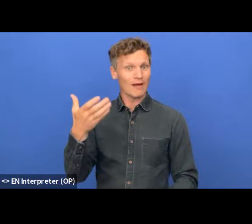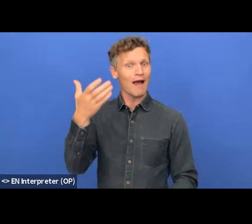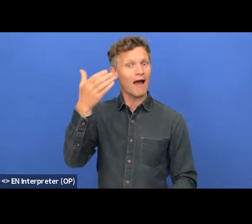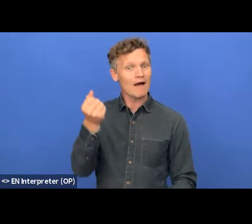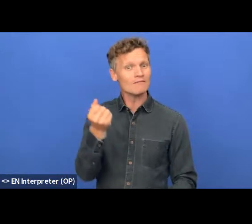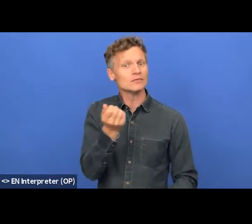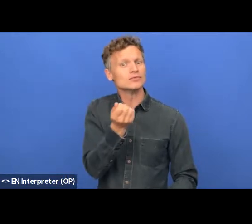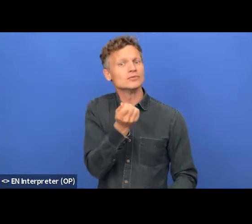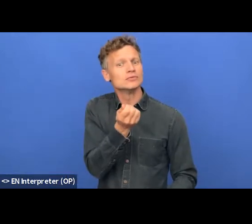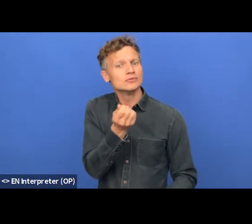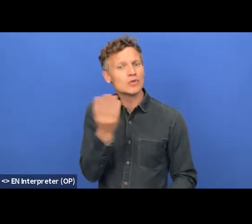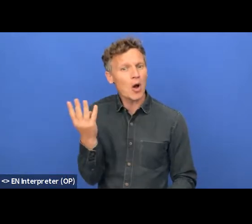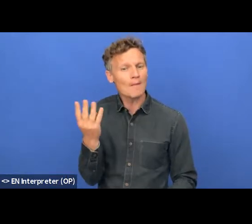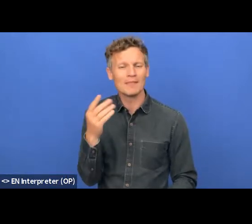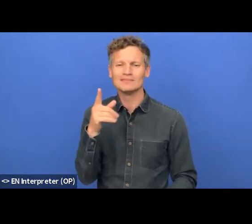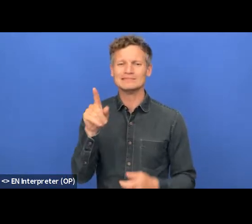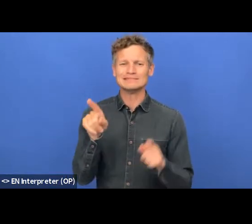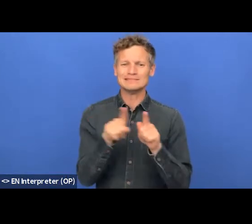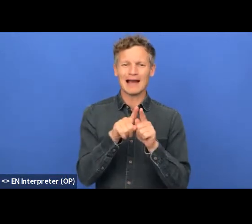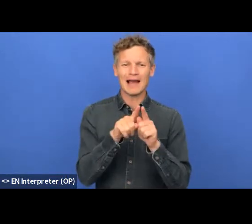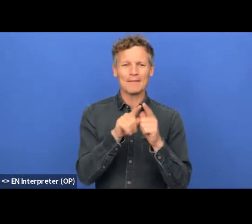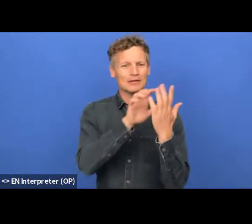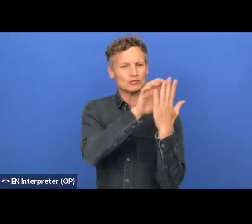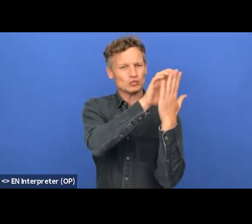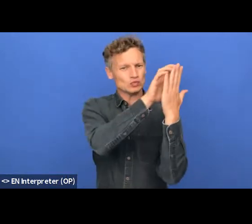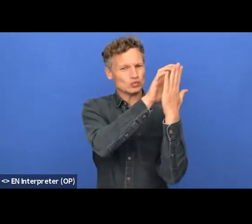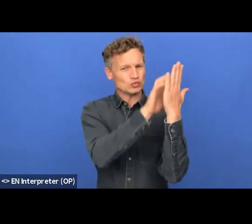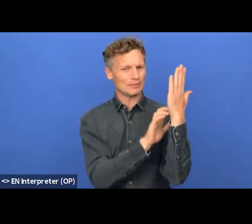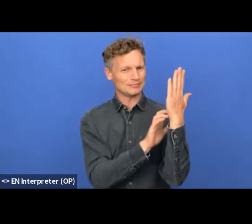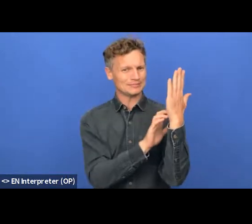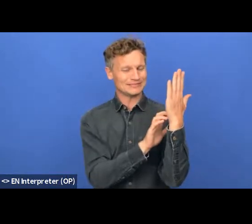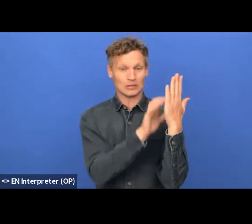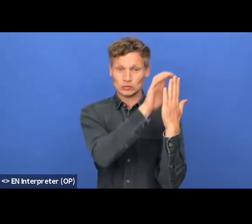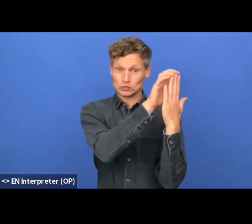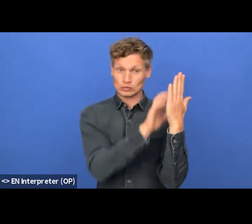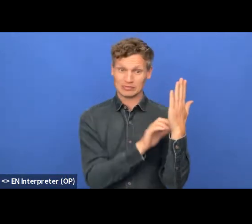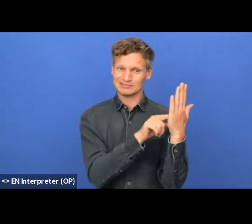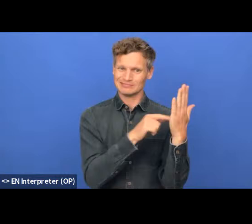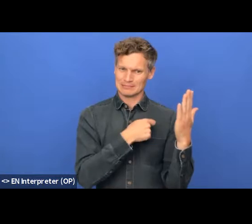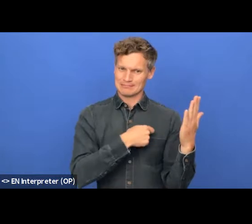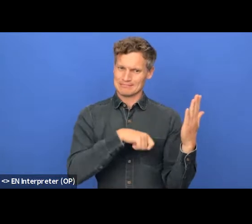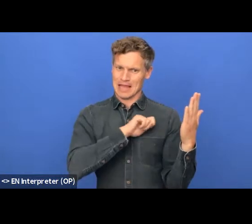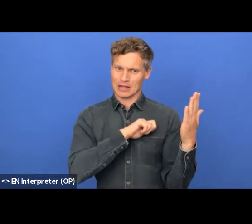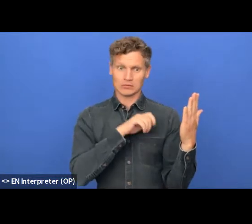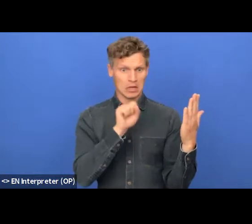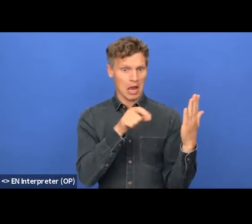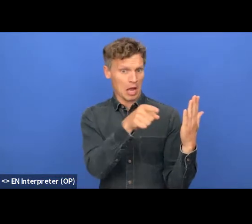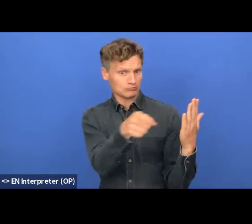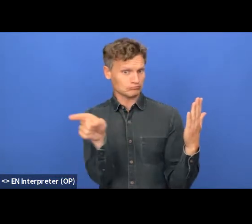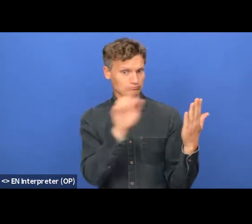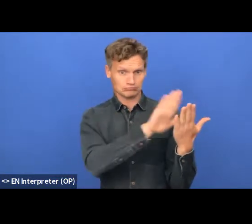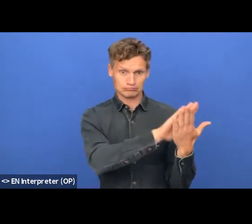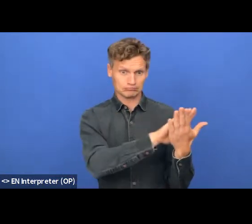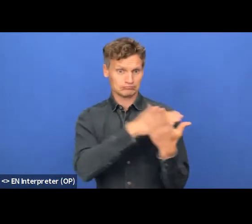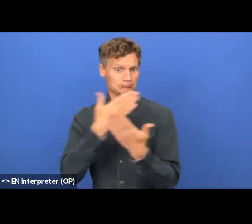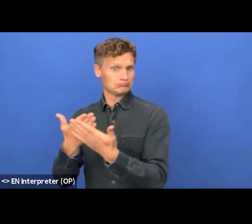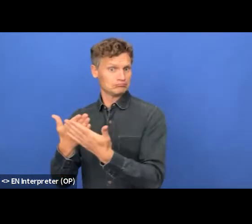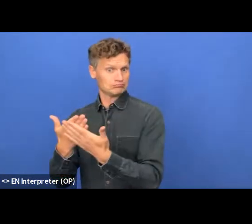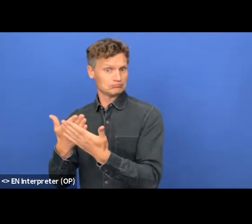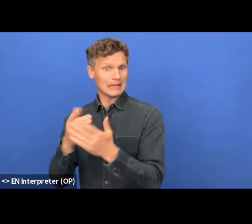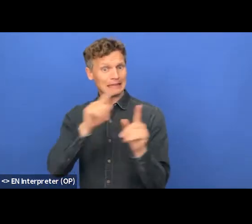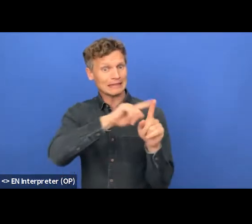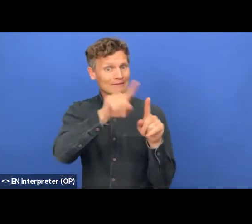the videos we used, so that it could be translated into the different languages of the world. And